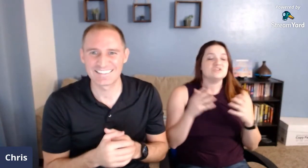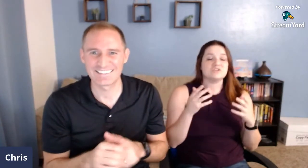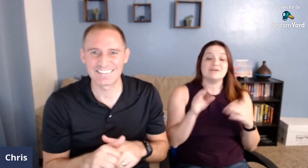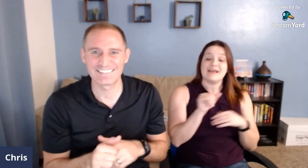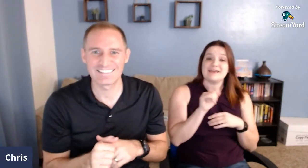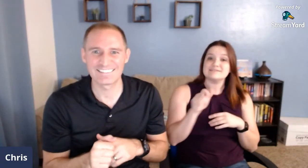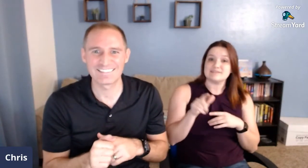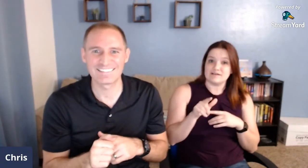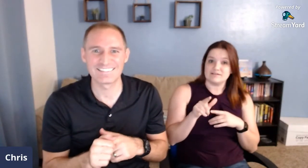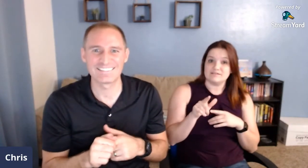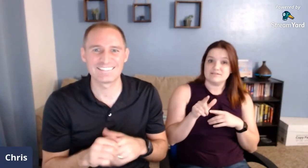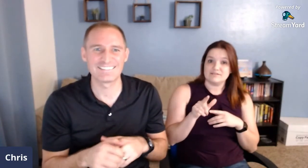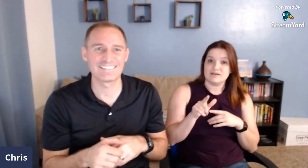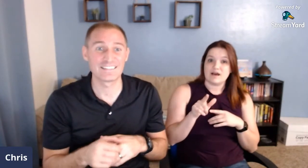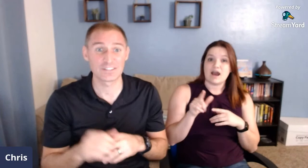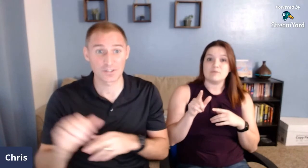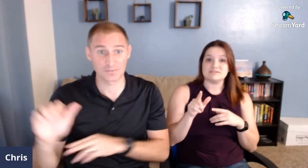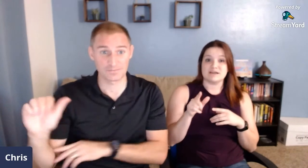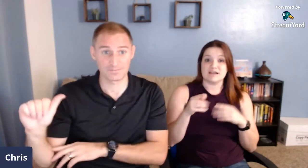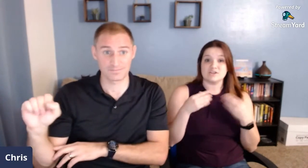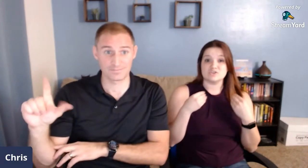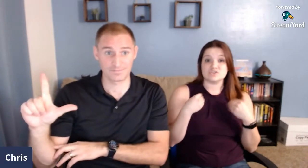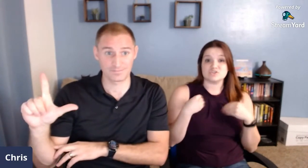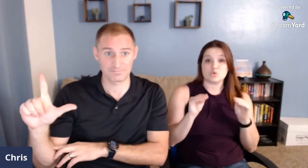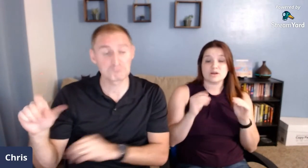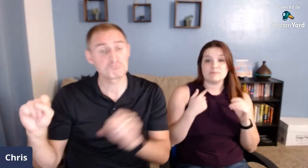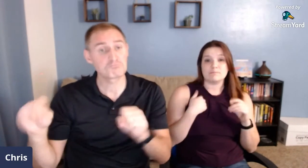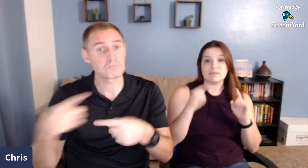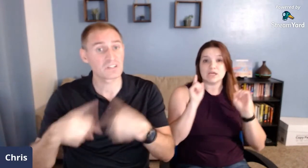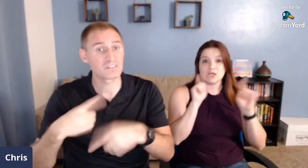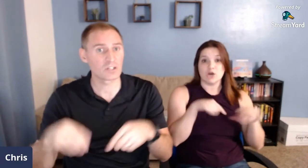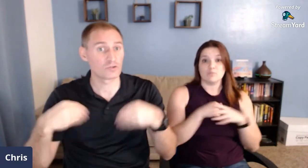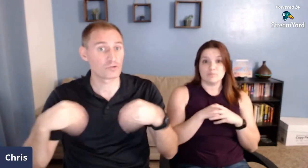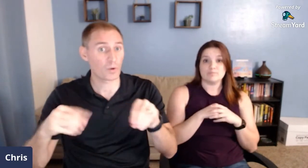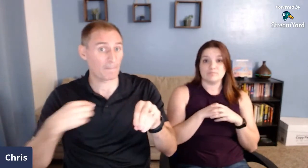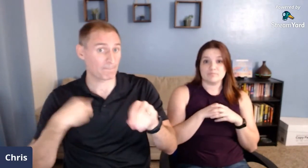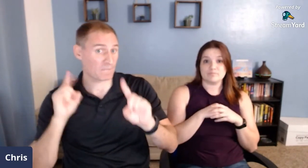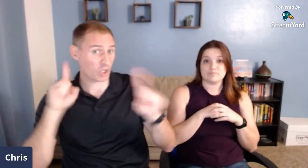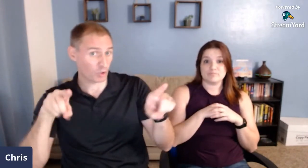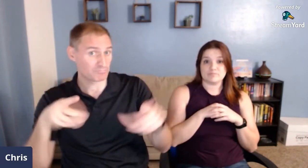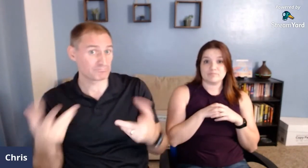properly. So in ASL, I would sign store, me, go.